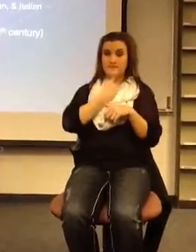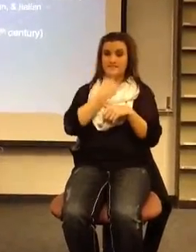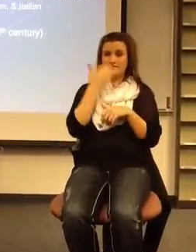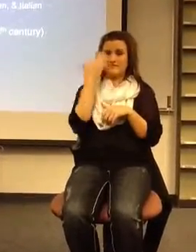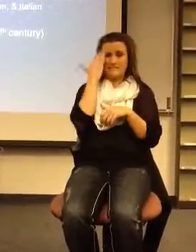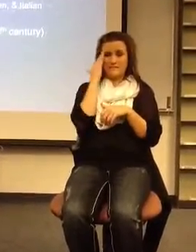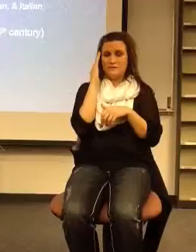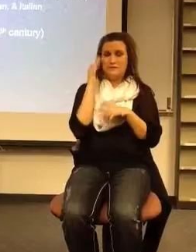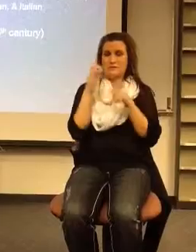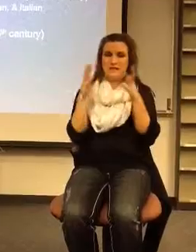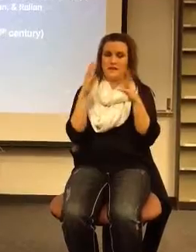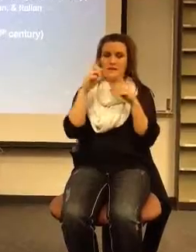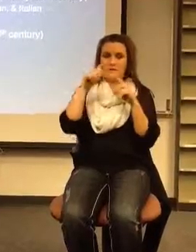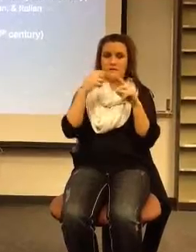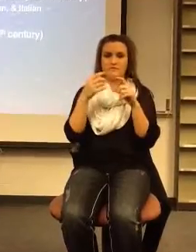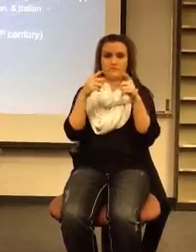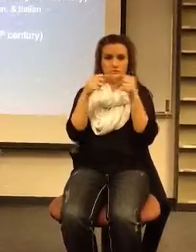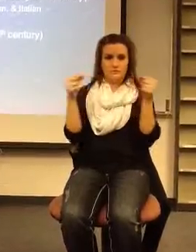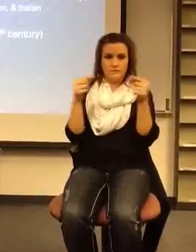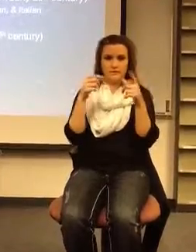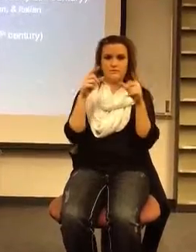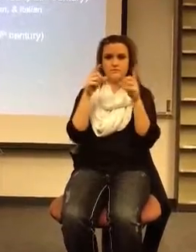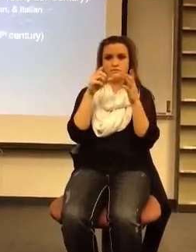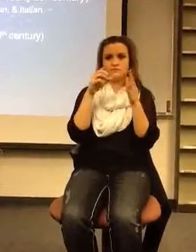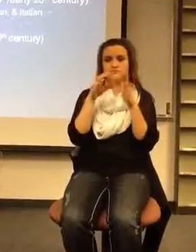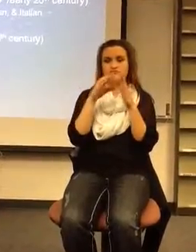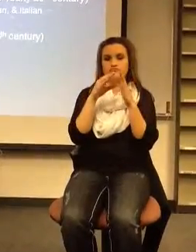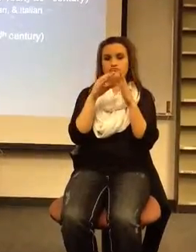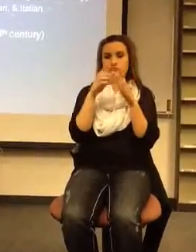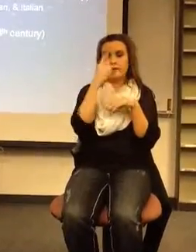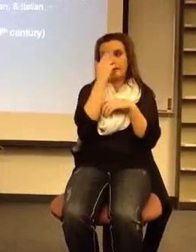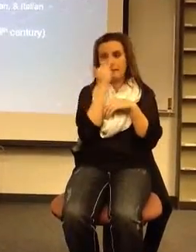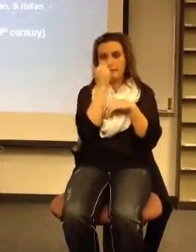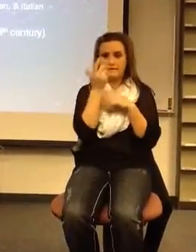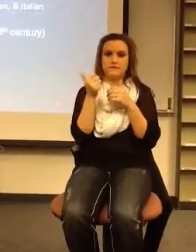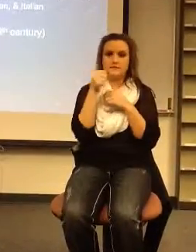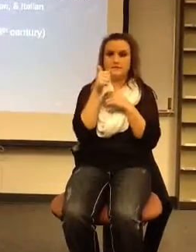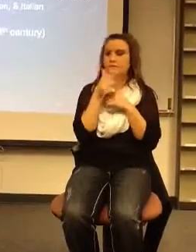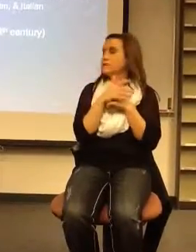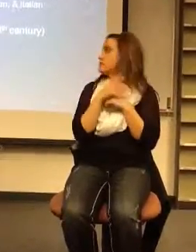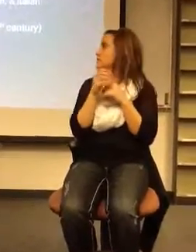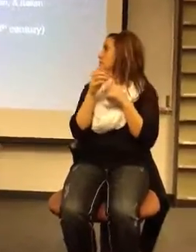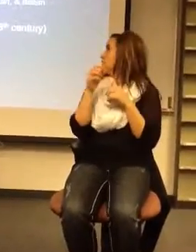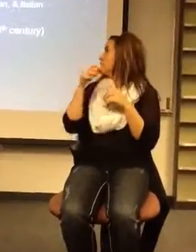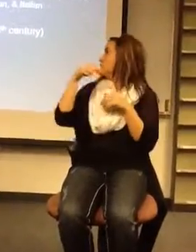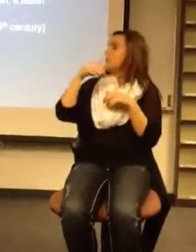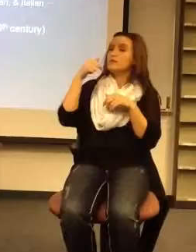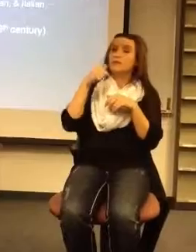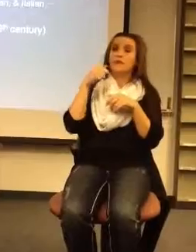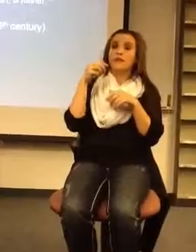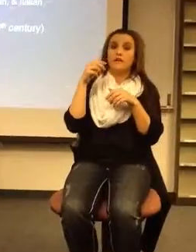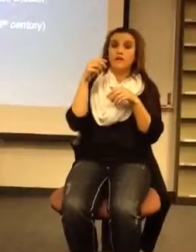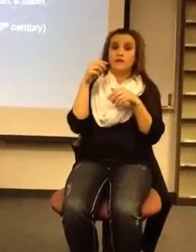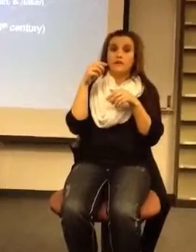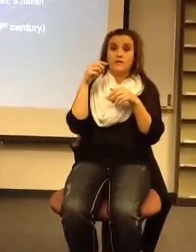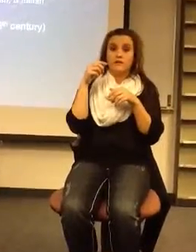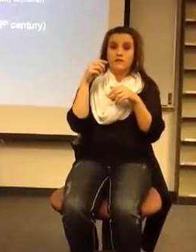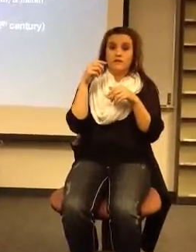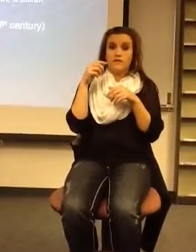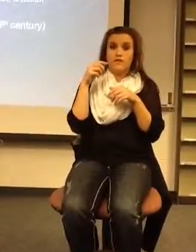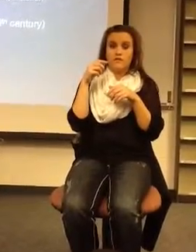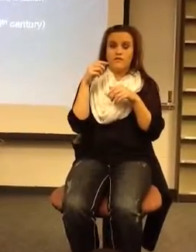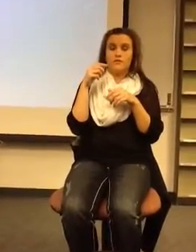US comics and how I've used them in the classroom and issues around using them in the classroom.